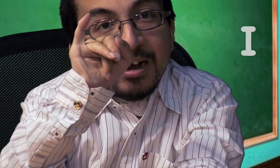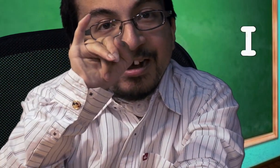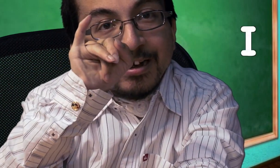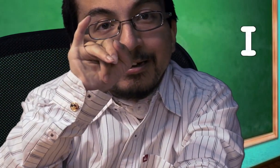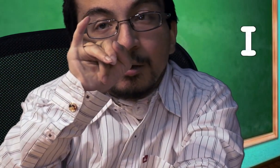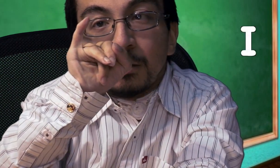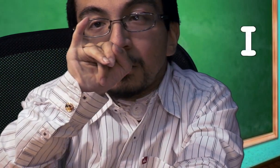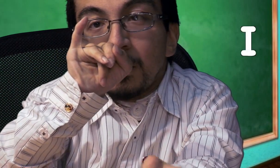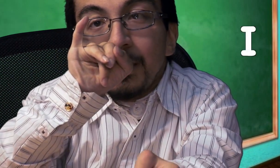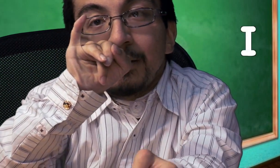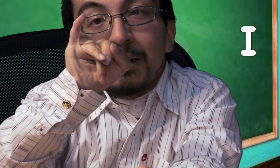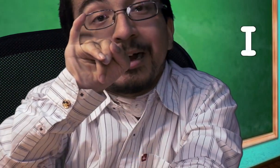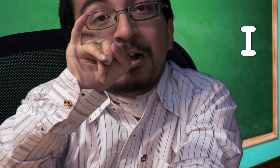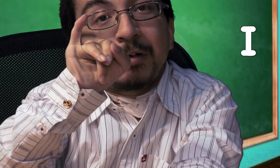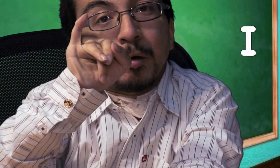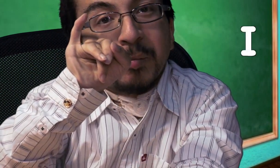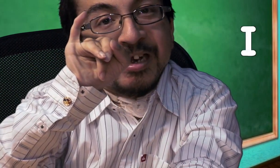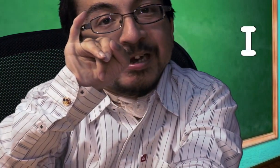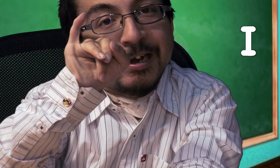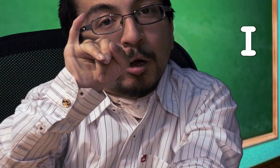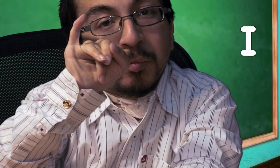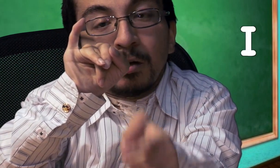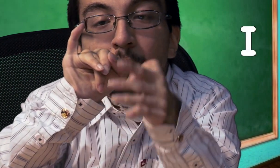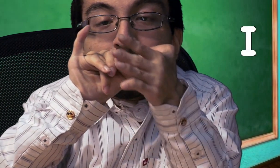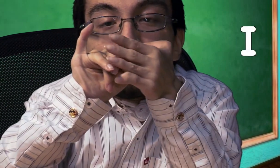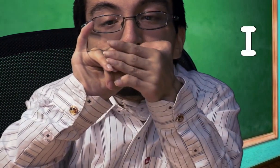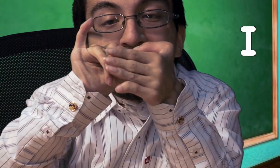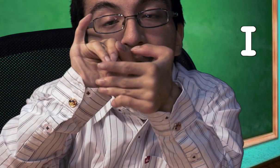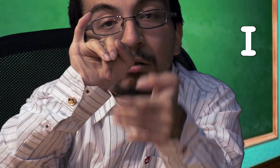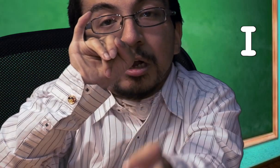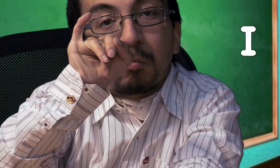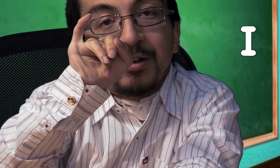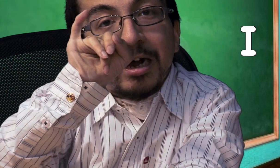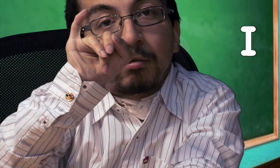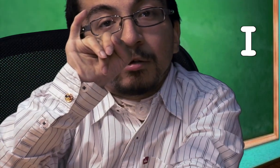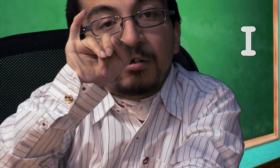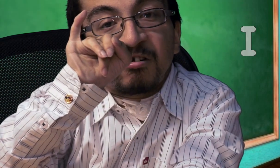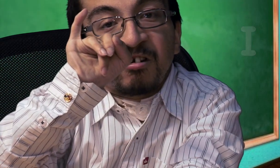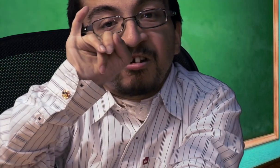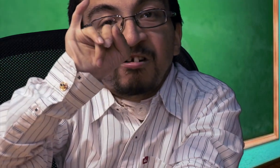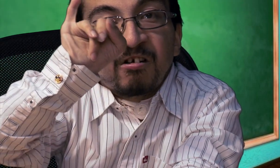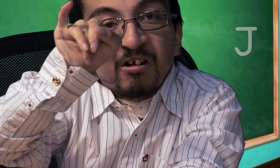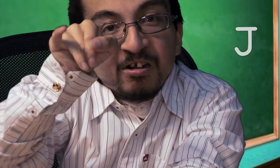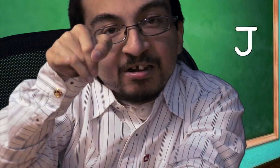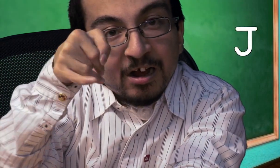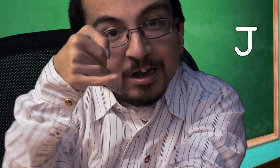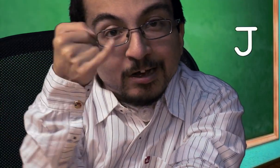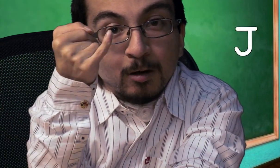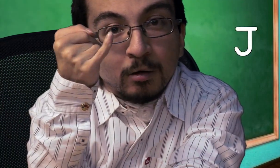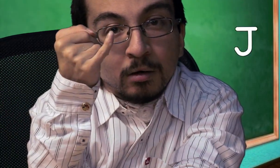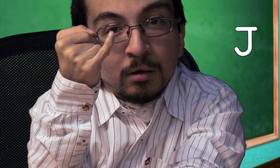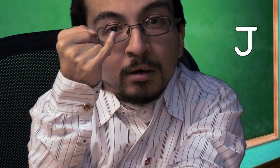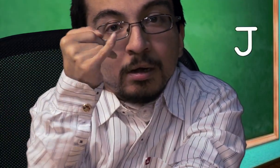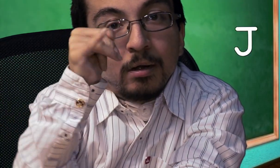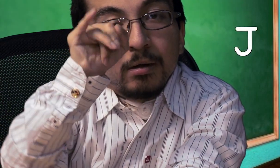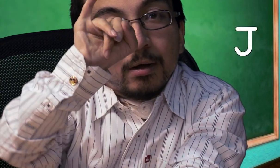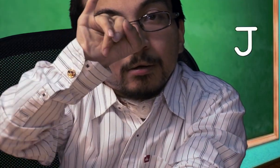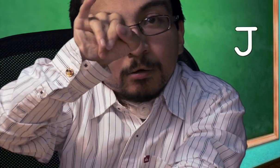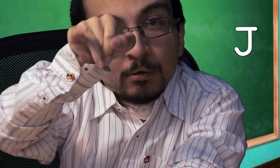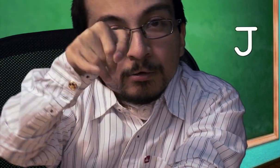I is just having the pinky up. The rest of them are down. J is just